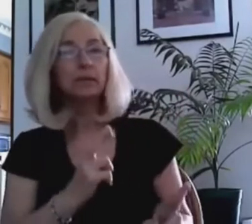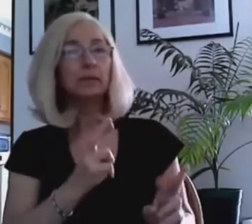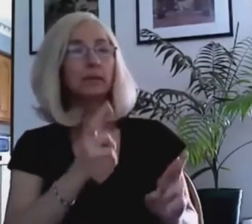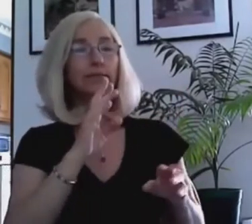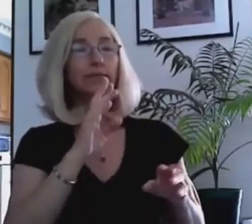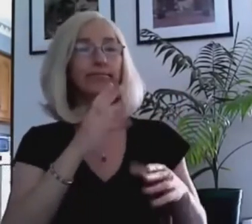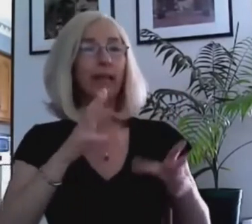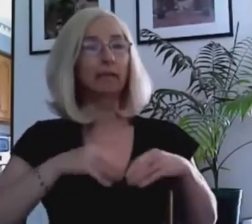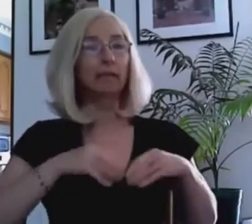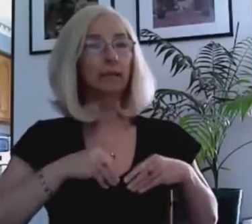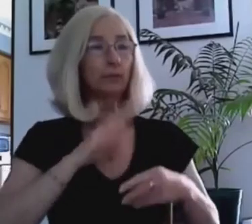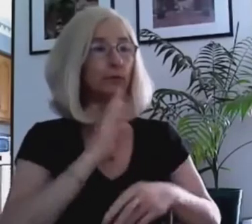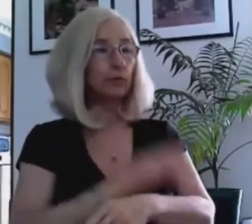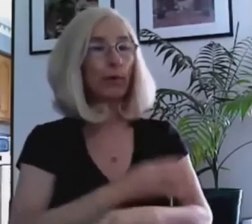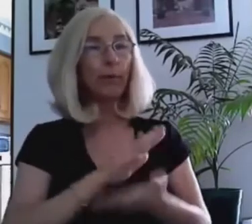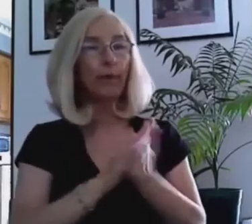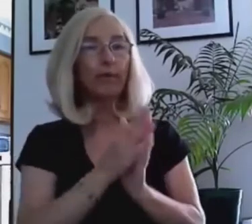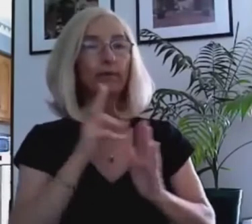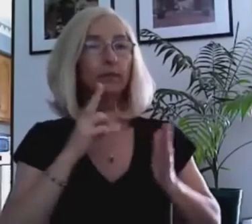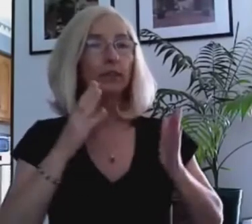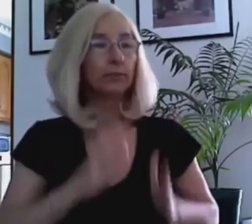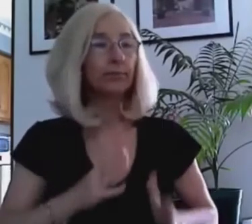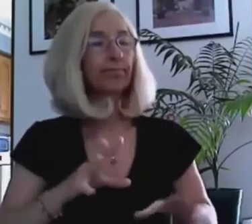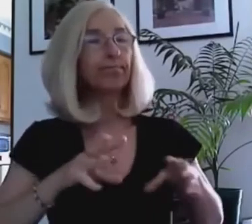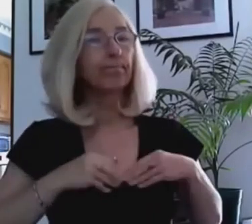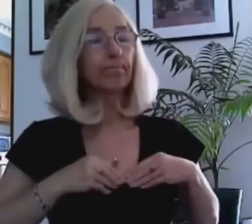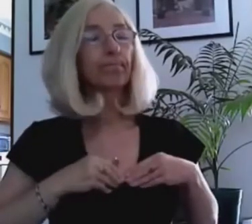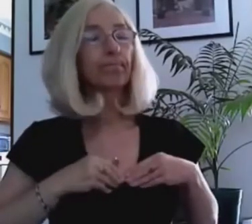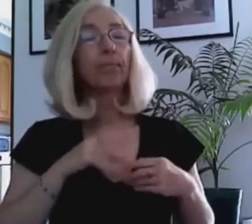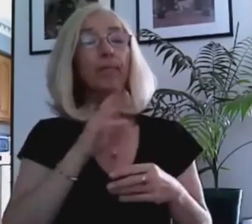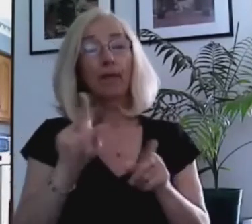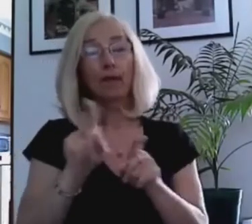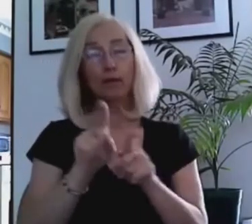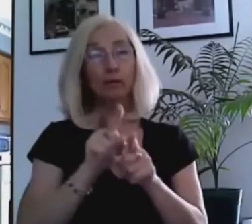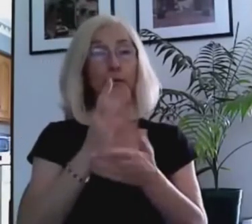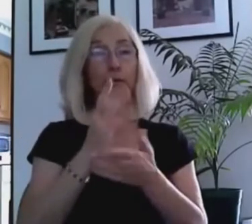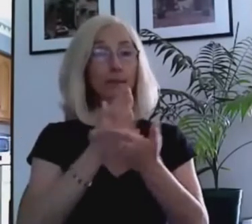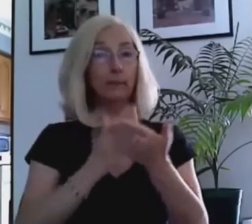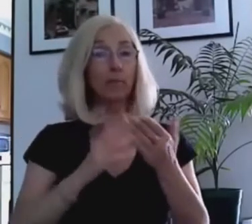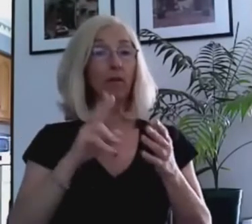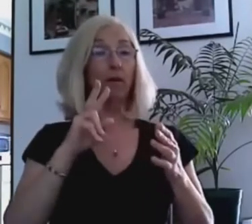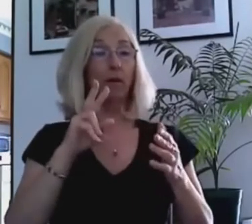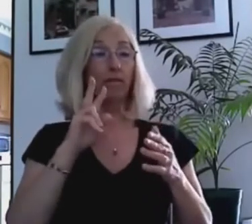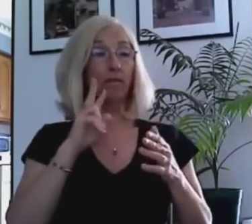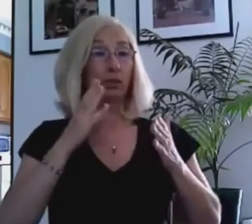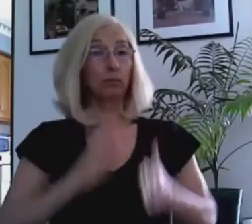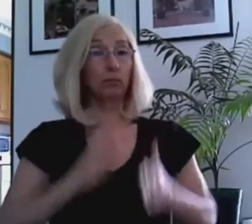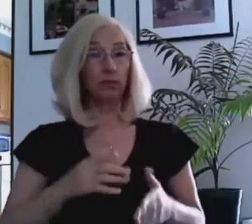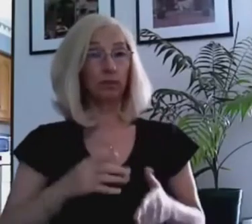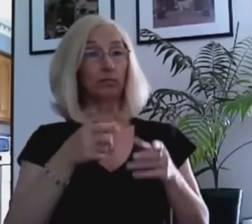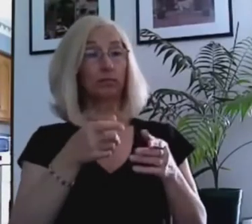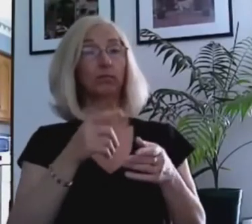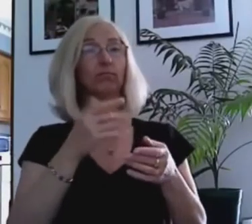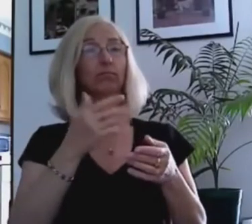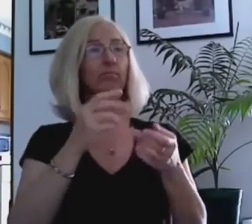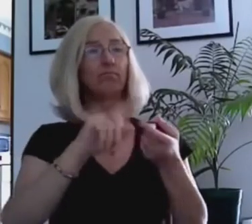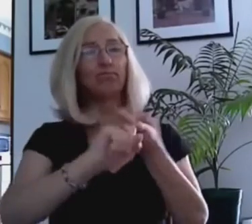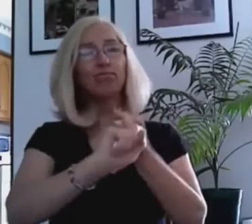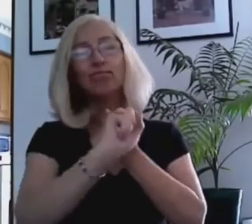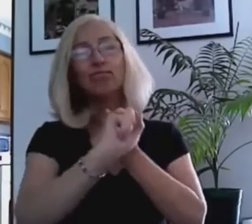sometimes if I go over to a friend or family member, they don't understand that I'd really like for them to respect me and my